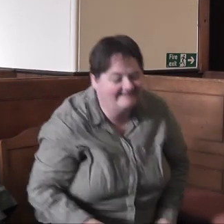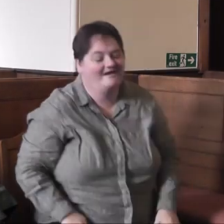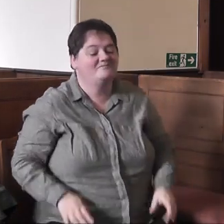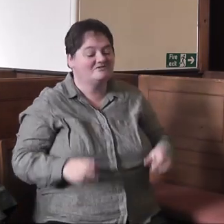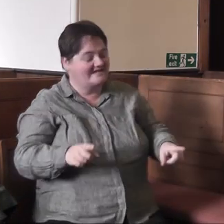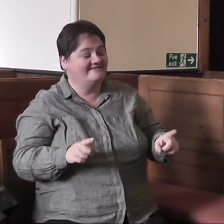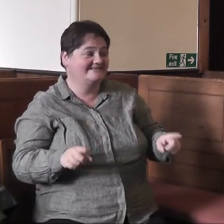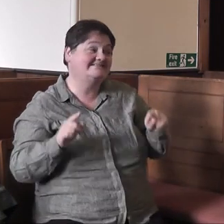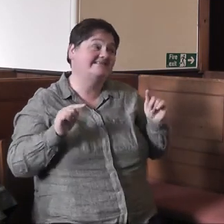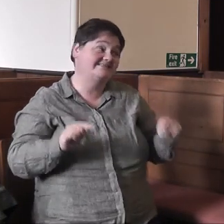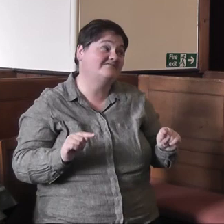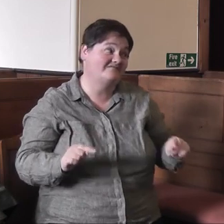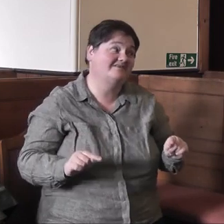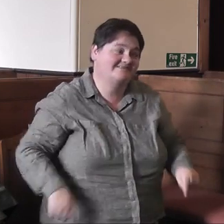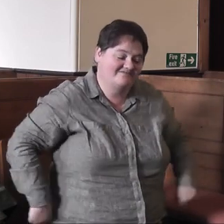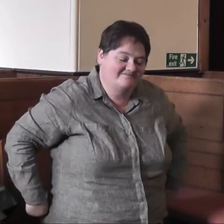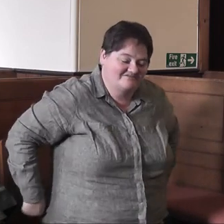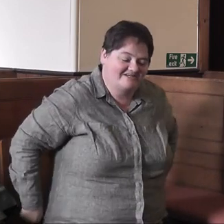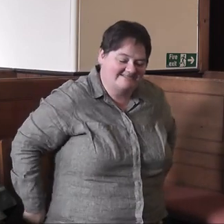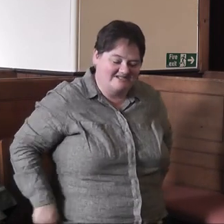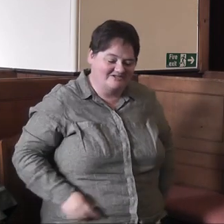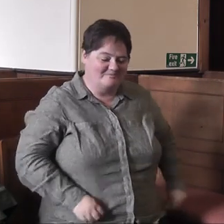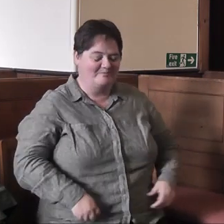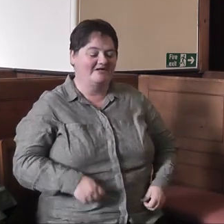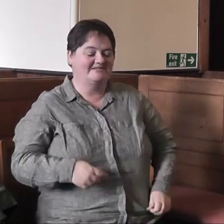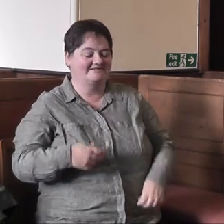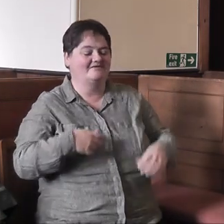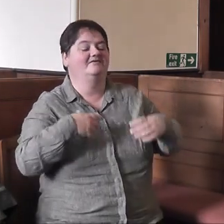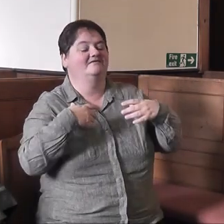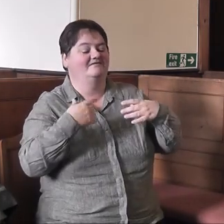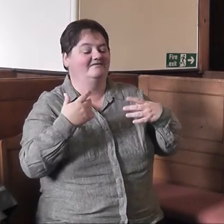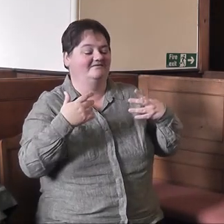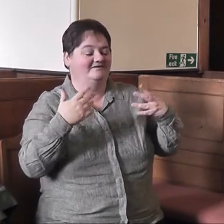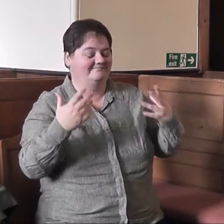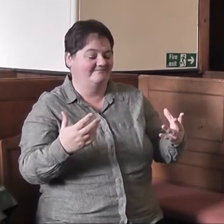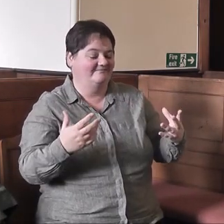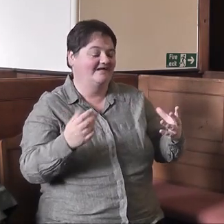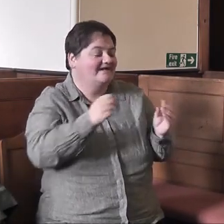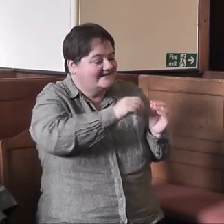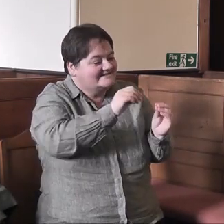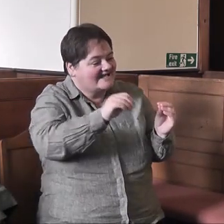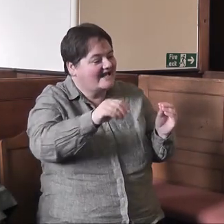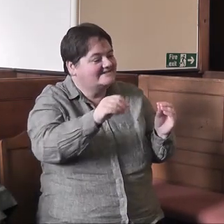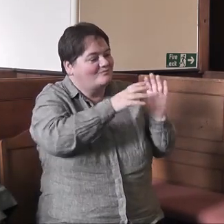I'm not saying this is the definitive translation, but it at least has why.